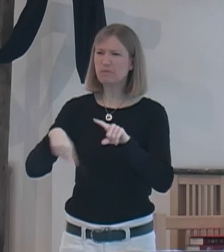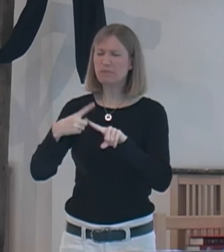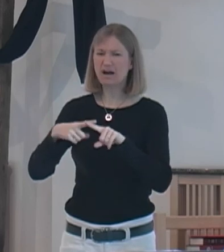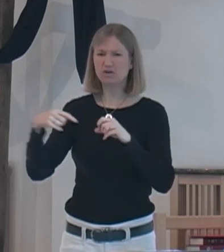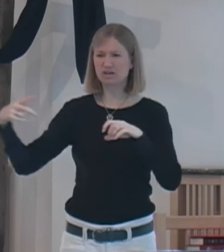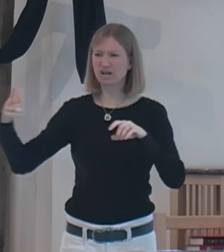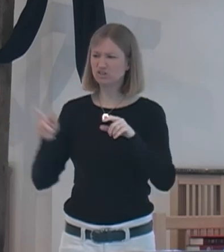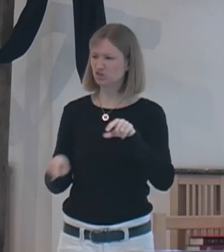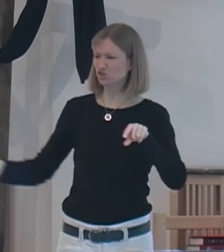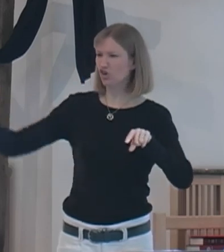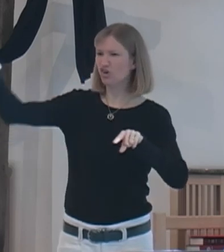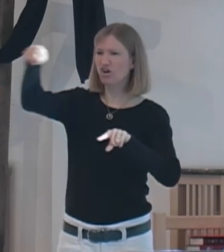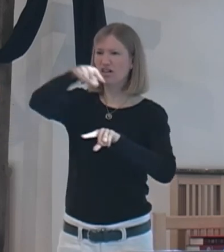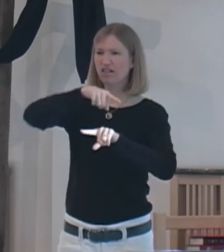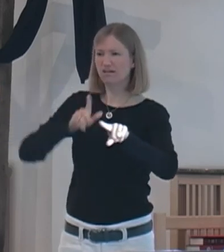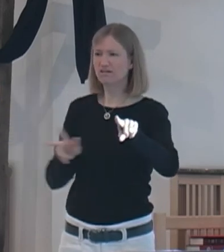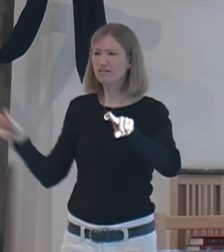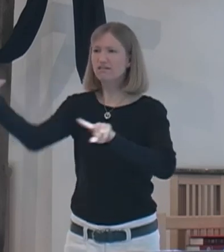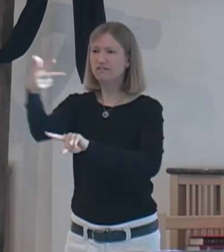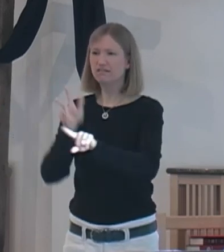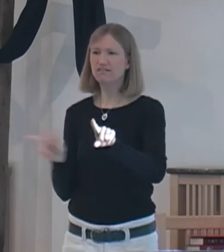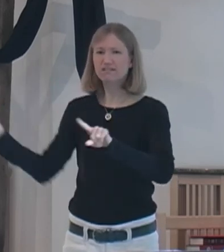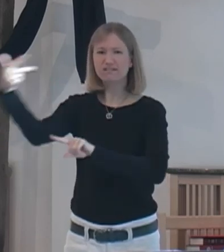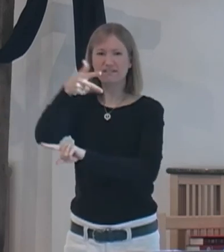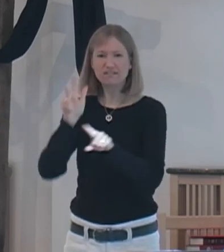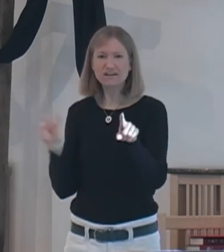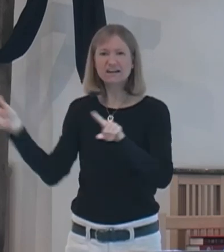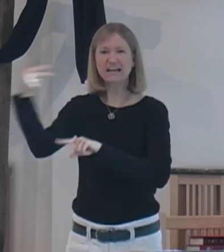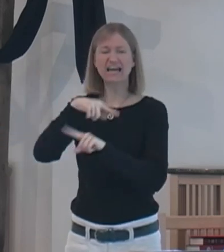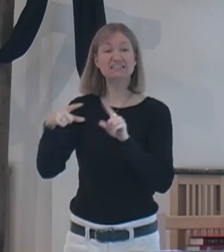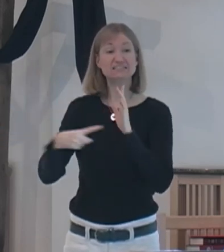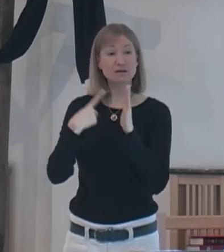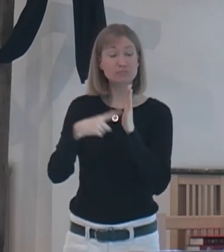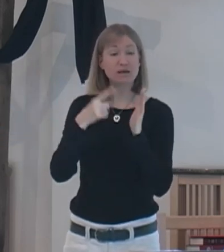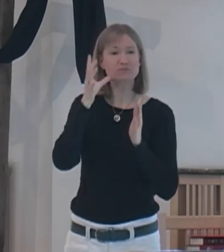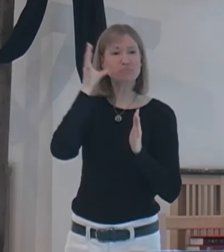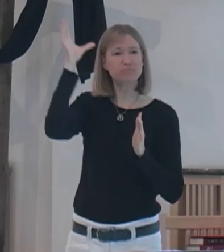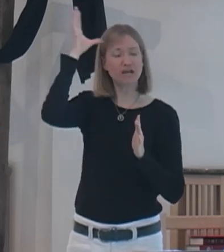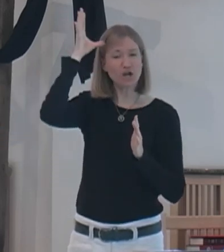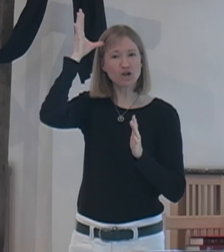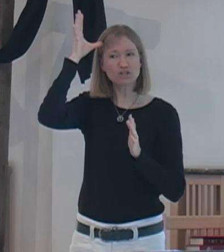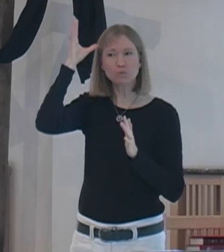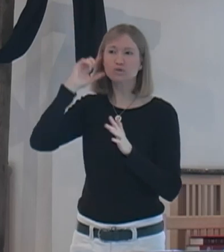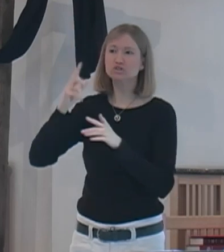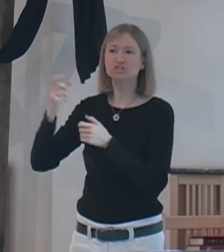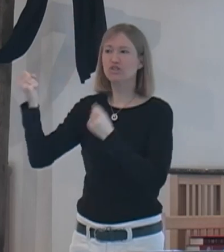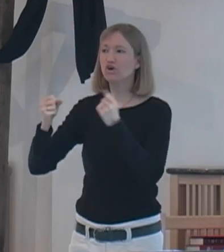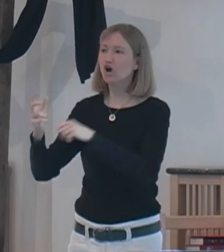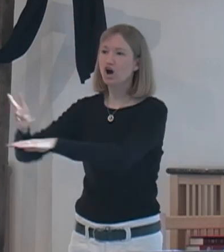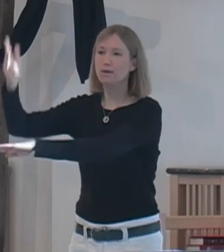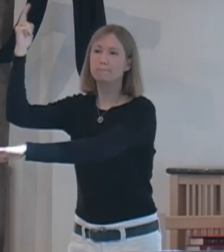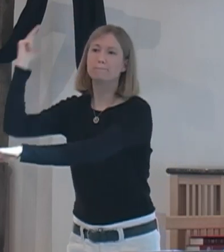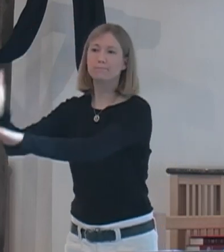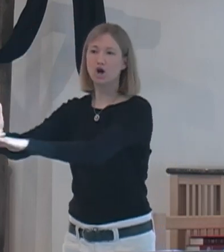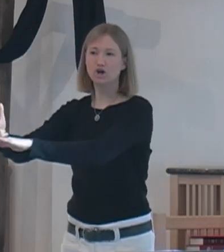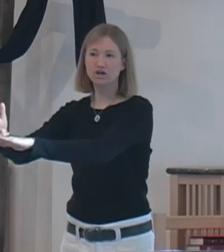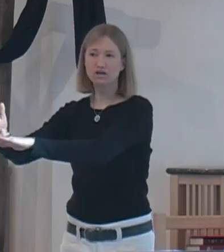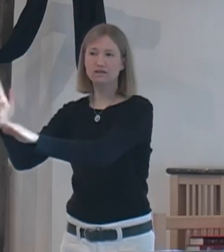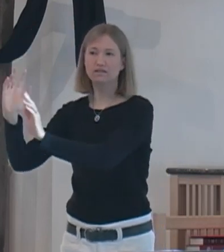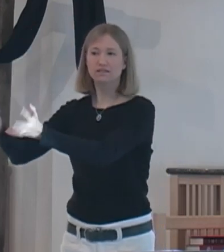circle. And how many times has it happened that some parent has parked their car in the drop-off circle just to run inside